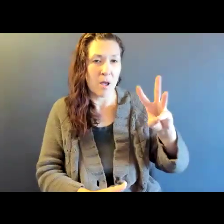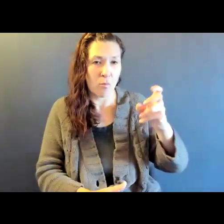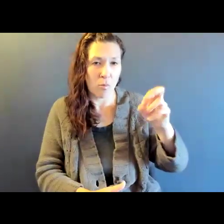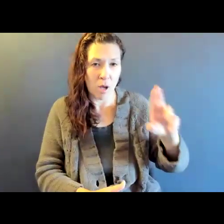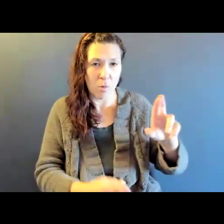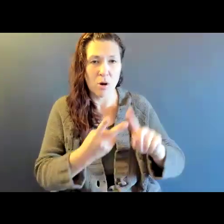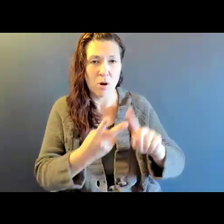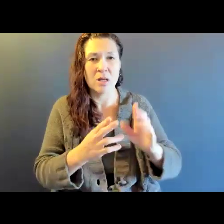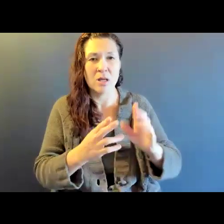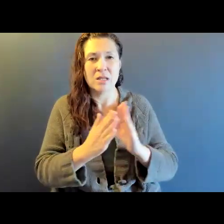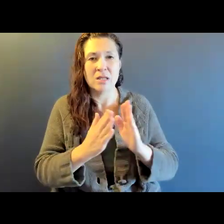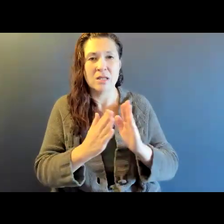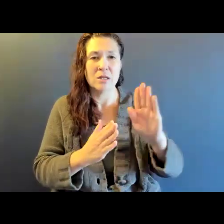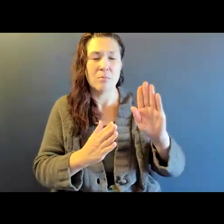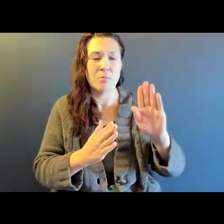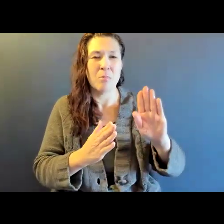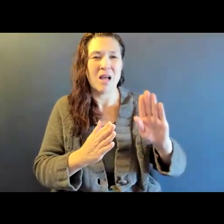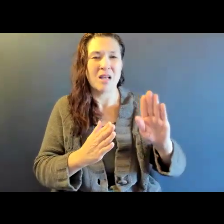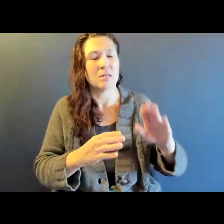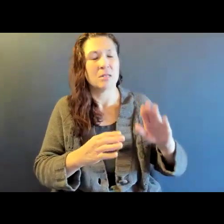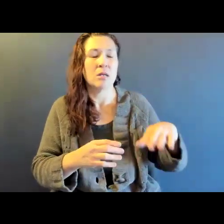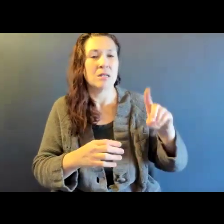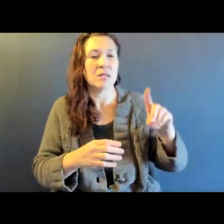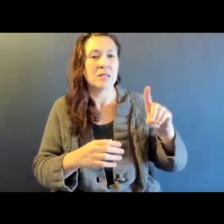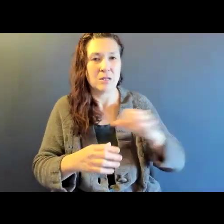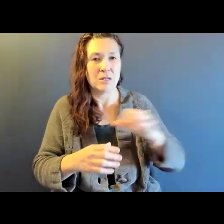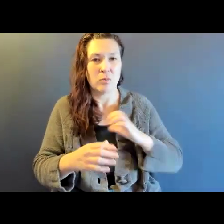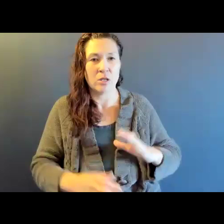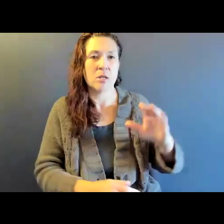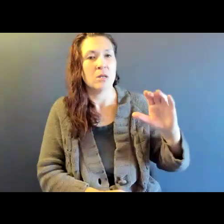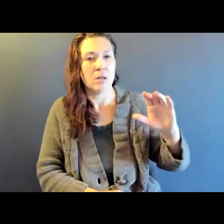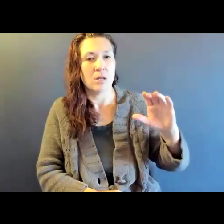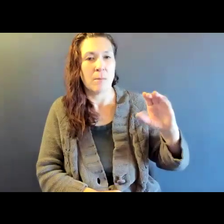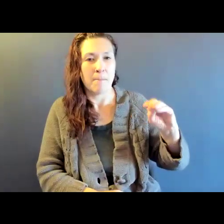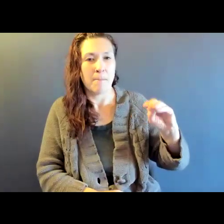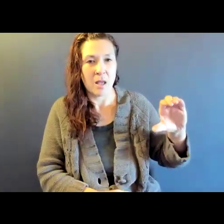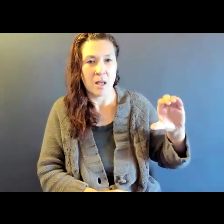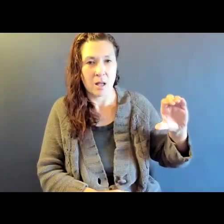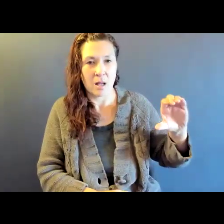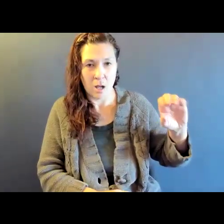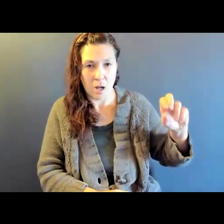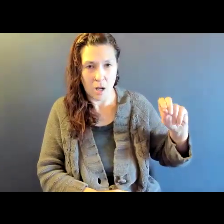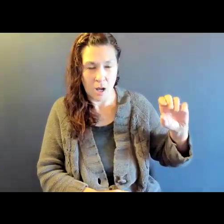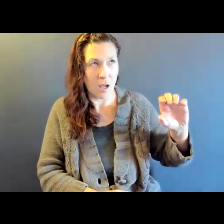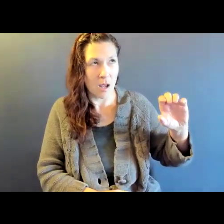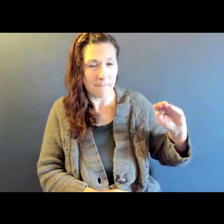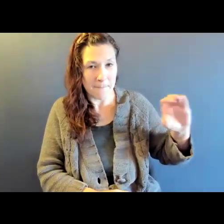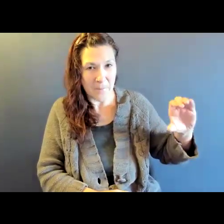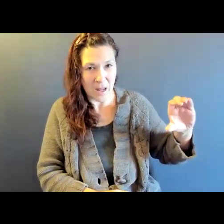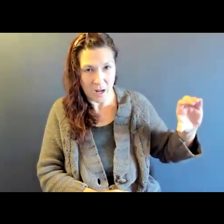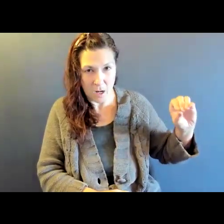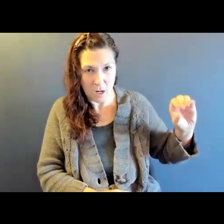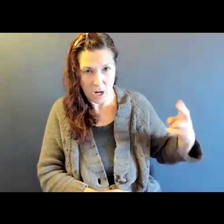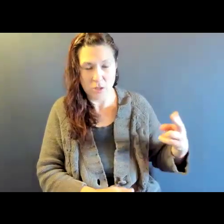Disability Commissioner Kristen McCosh, Special Olympics Massachusetts Vice President Patty Doherty, and a special guest was a